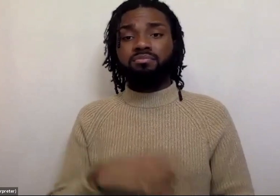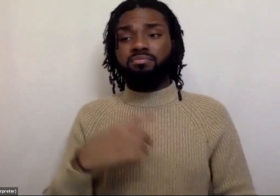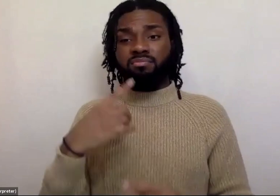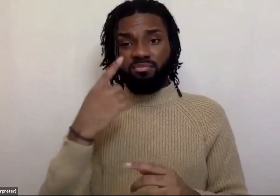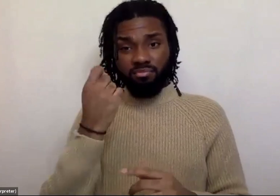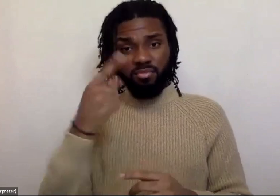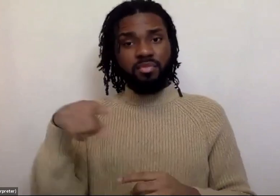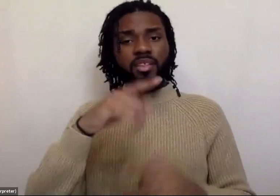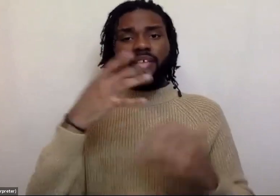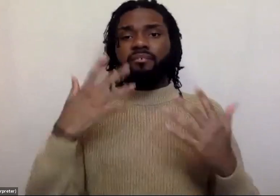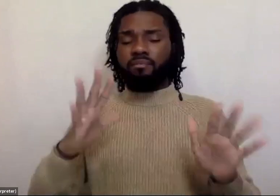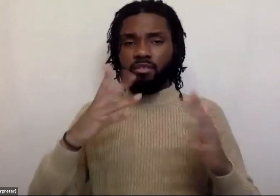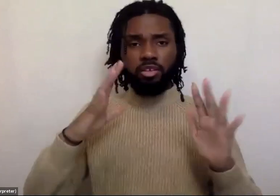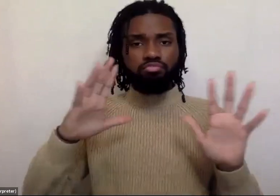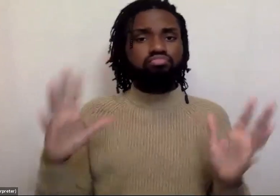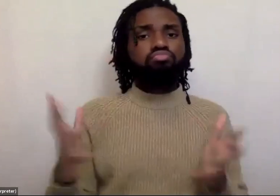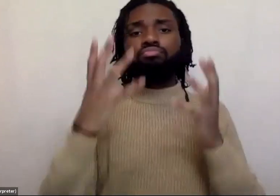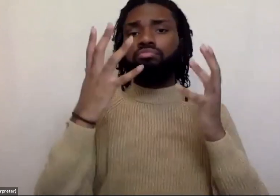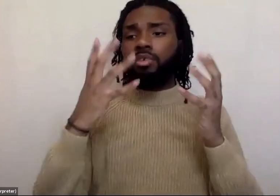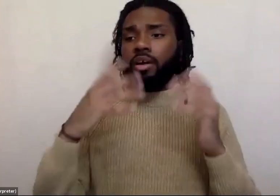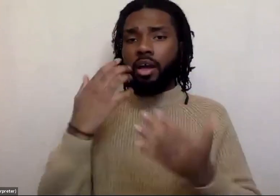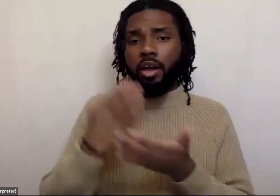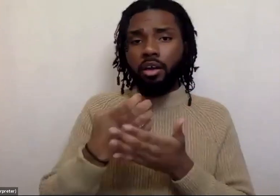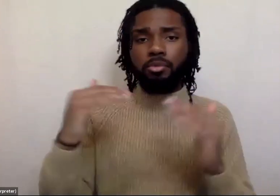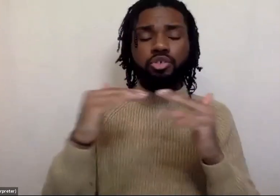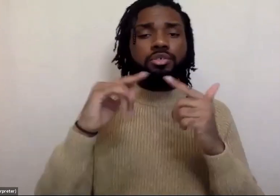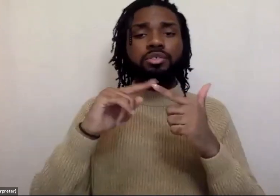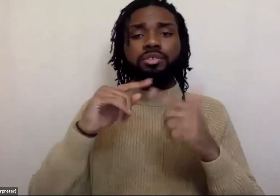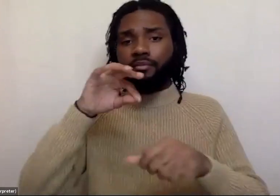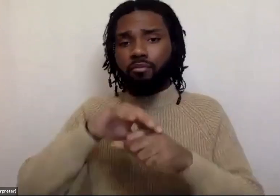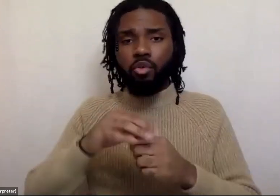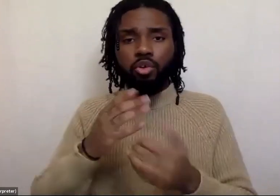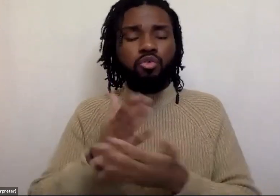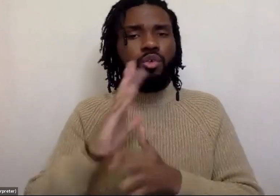around economic justice, around voting rights, around a lot of different issues in